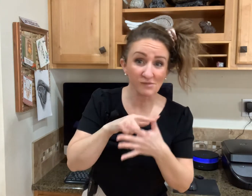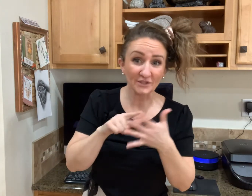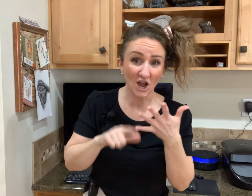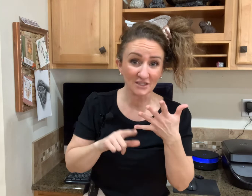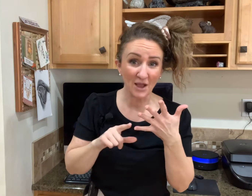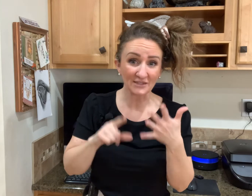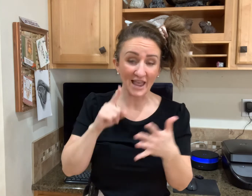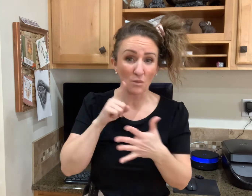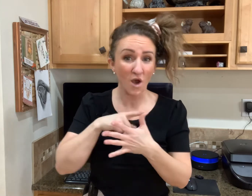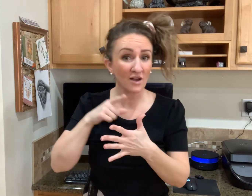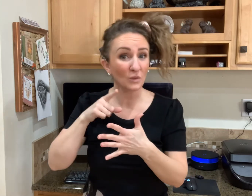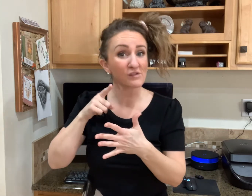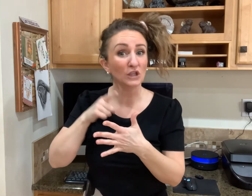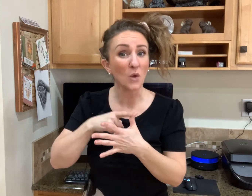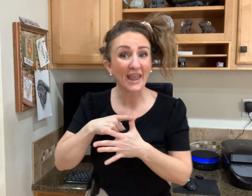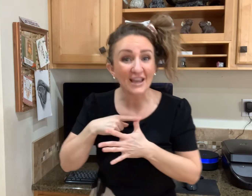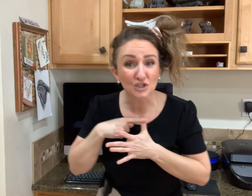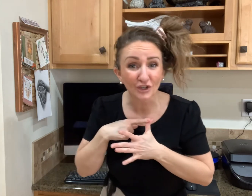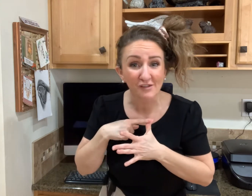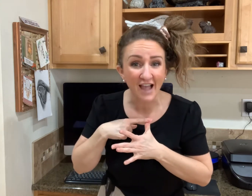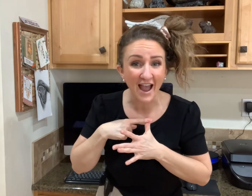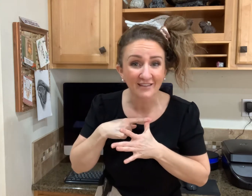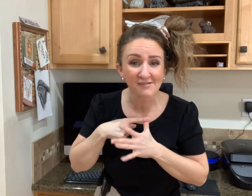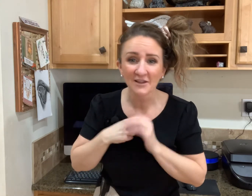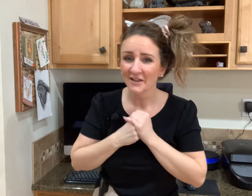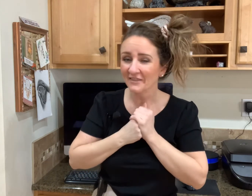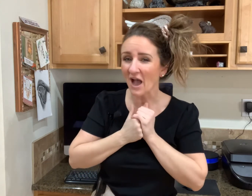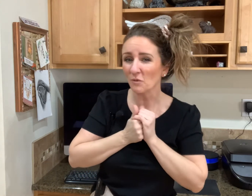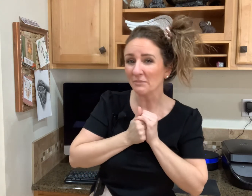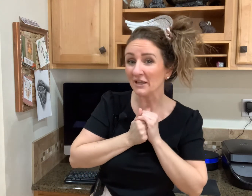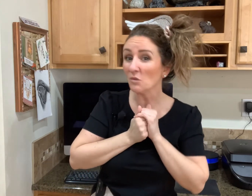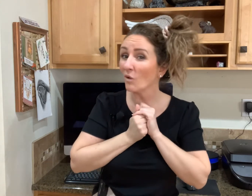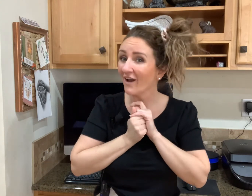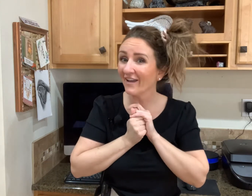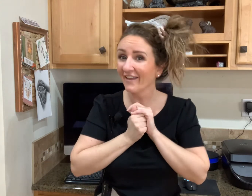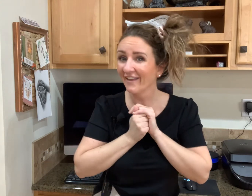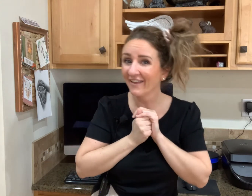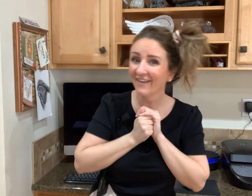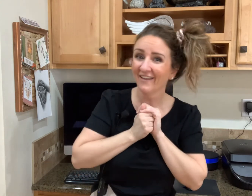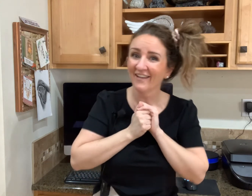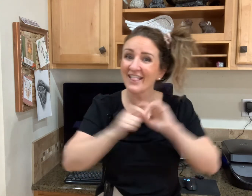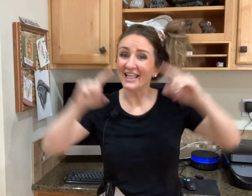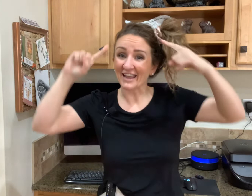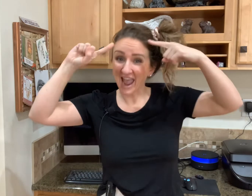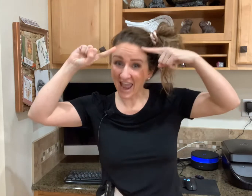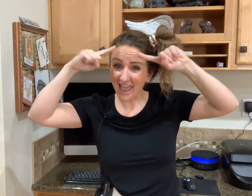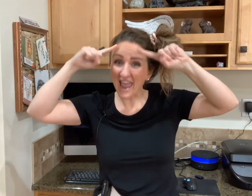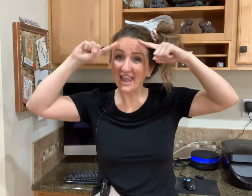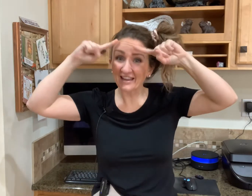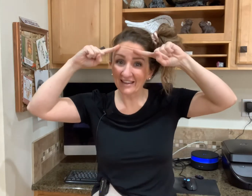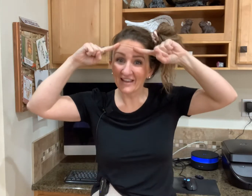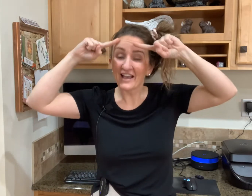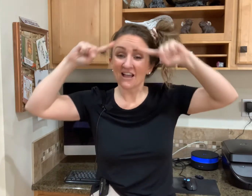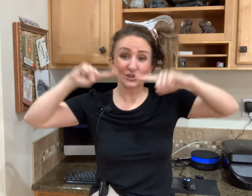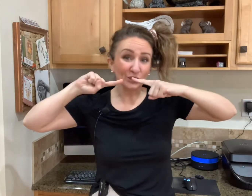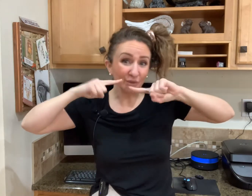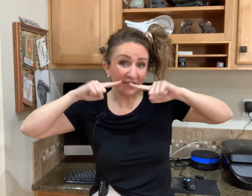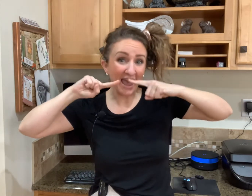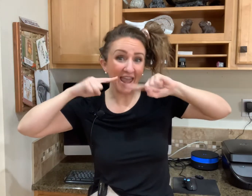talked about today, one was locational signs. That would be what? like headache,